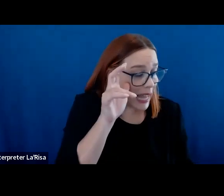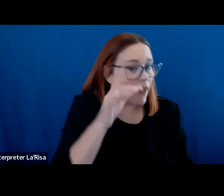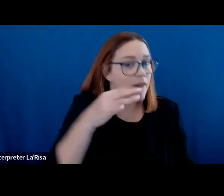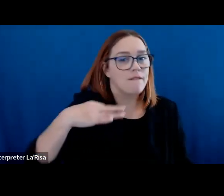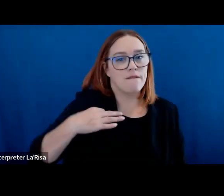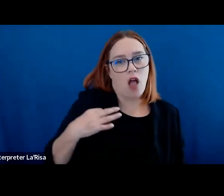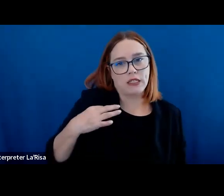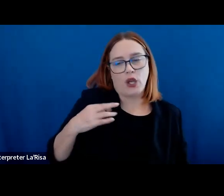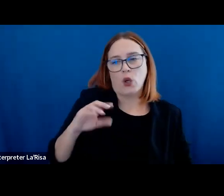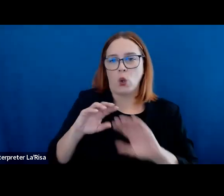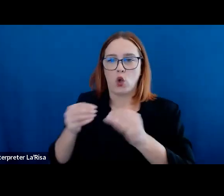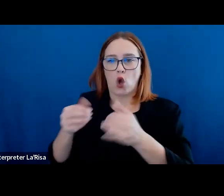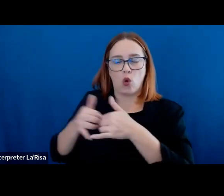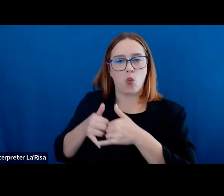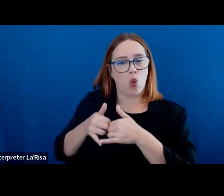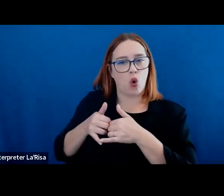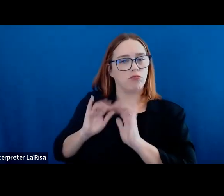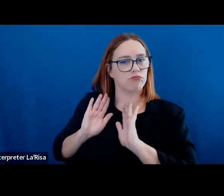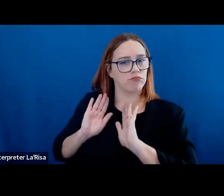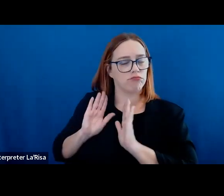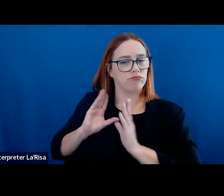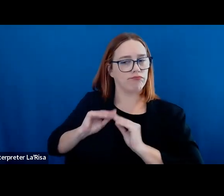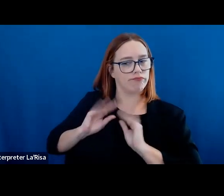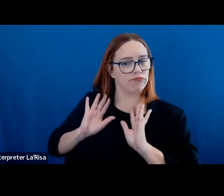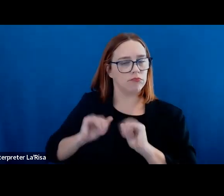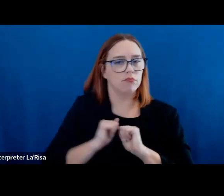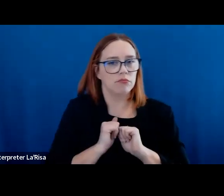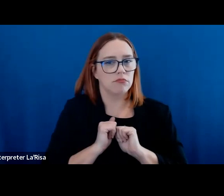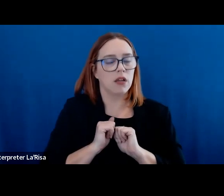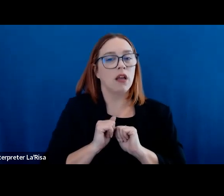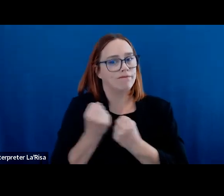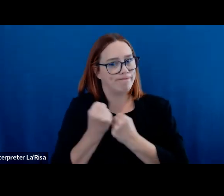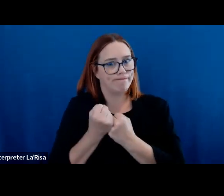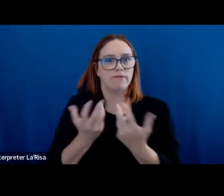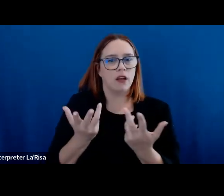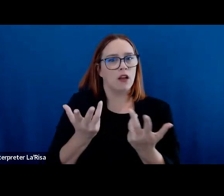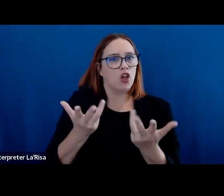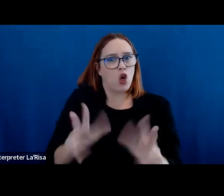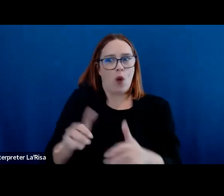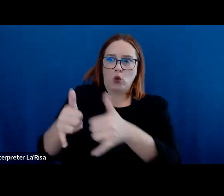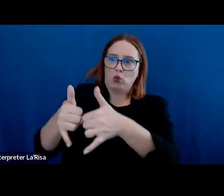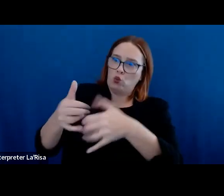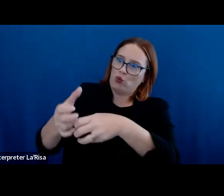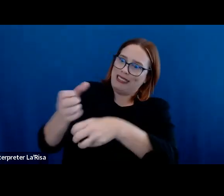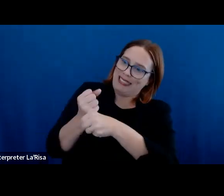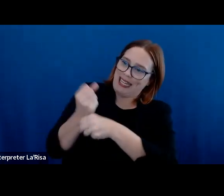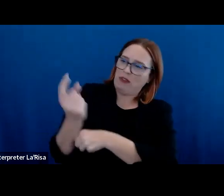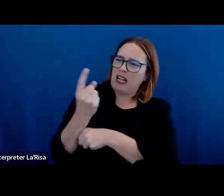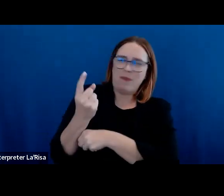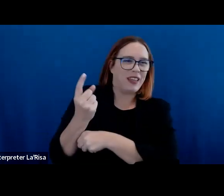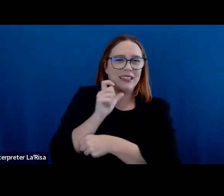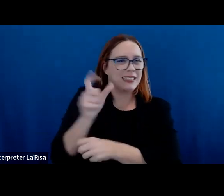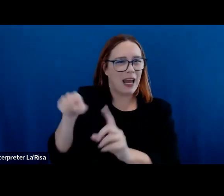because we're not building to receive something, we're building to create that web of